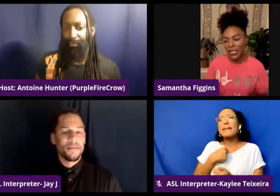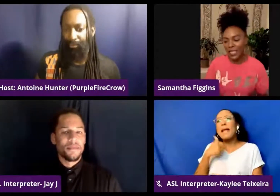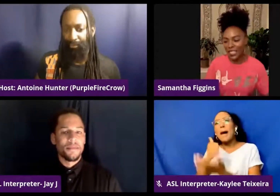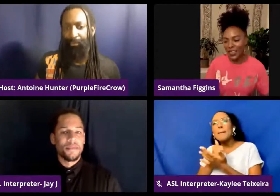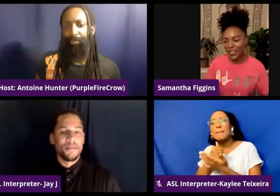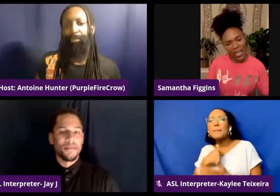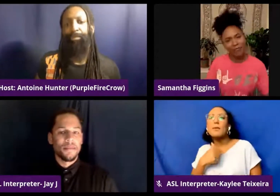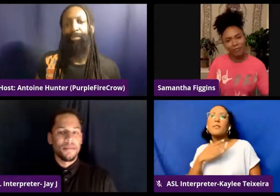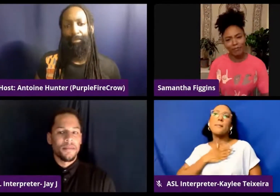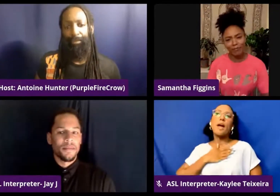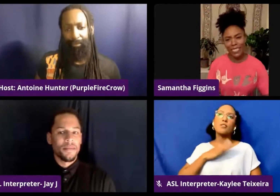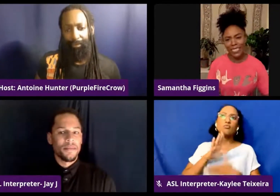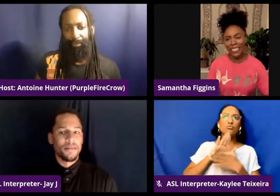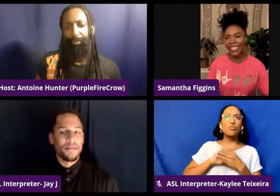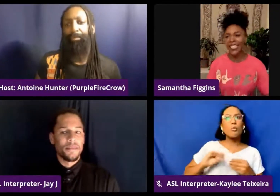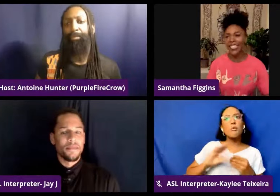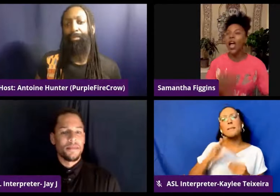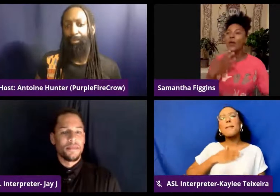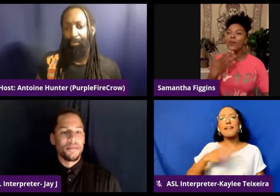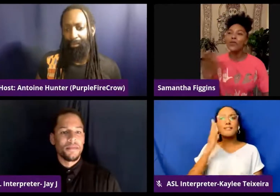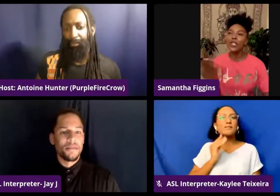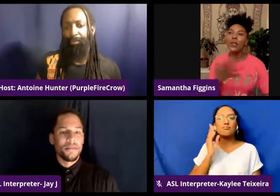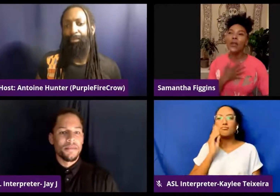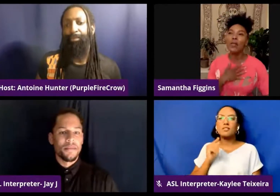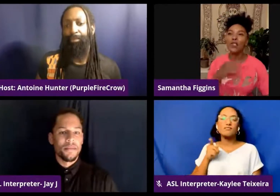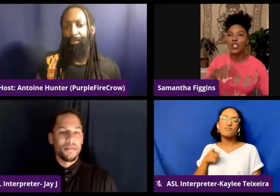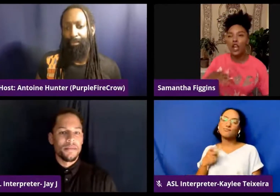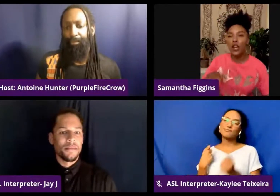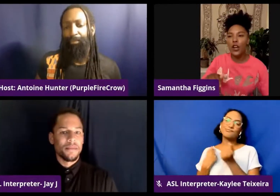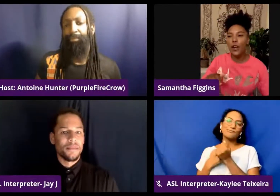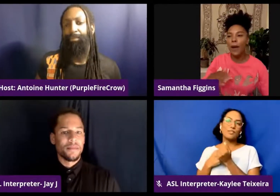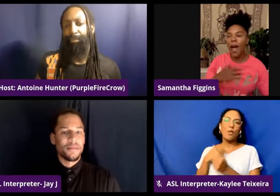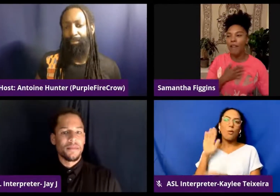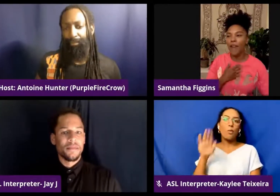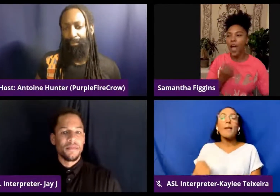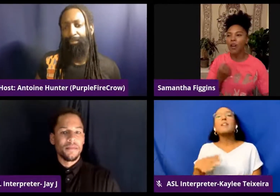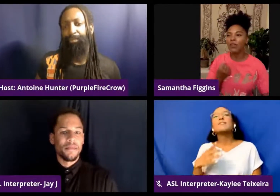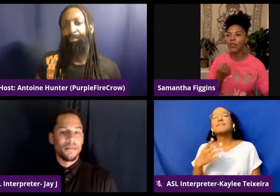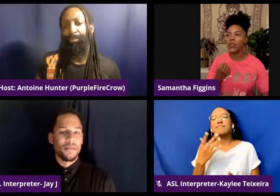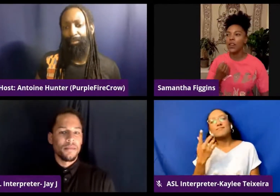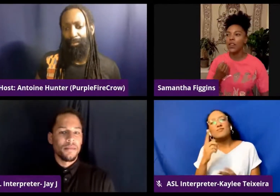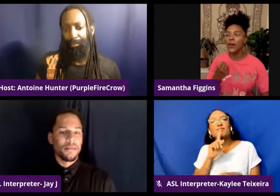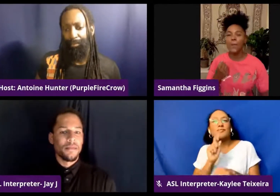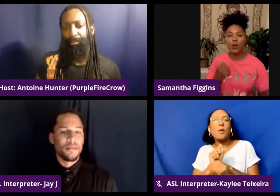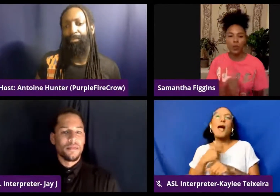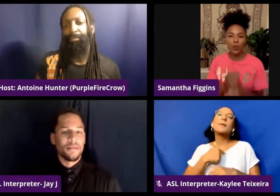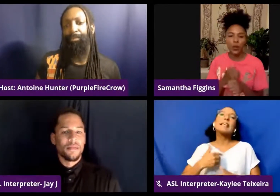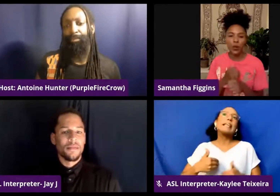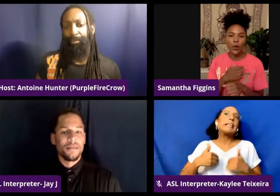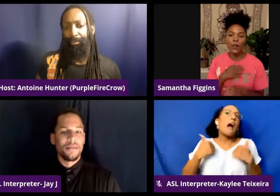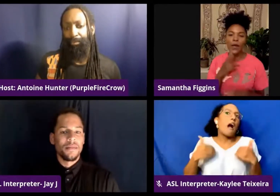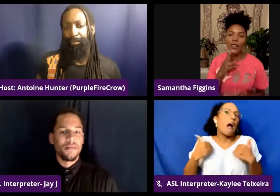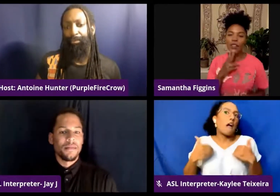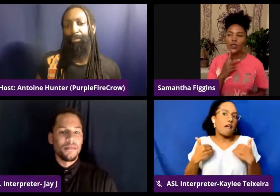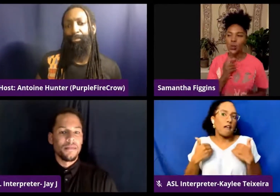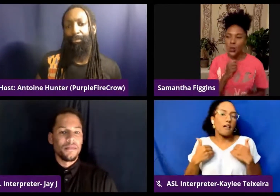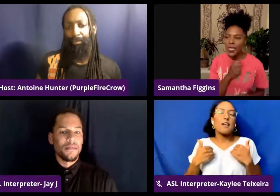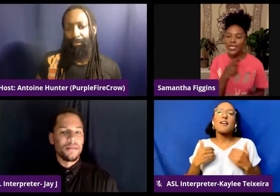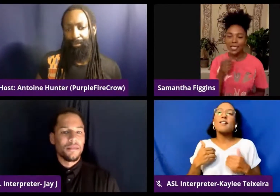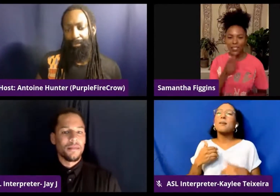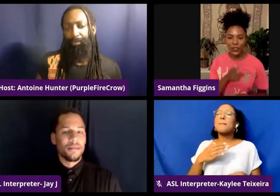my experiences. So yeah, basically, it was really when I was younger, I found the most support with